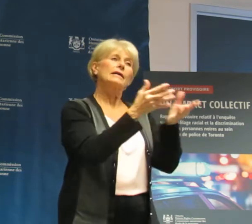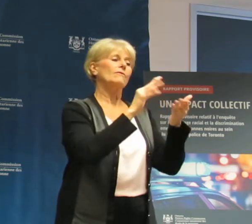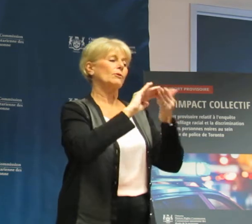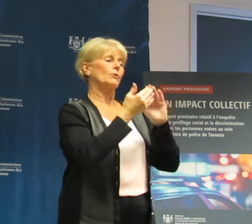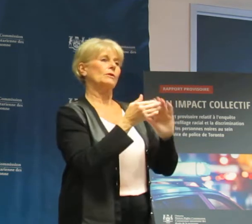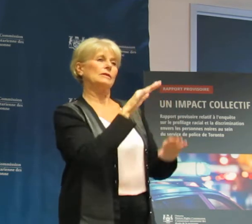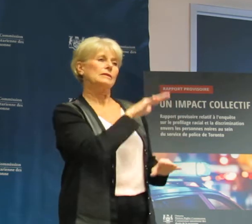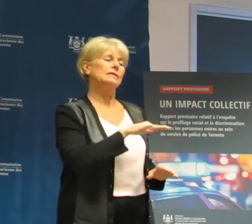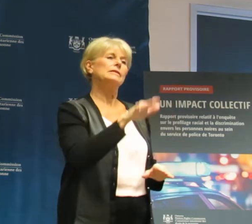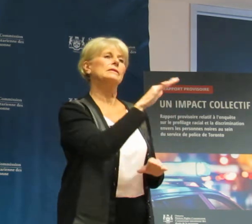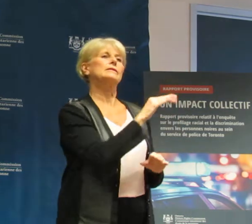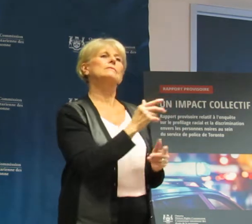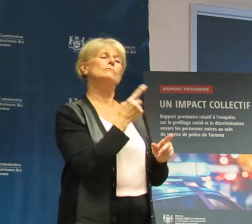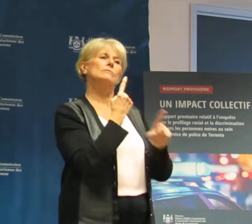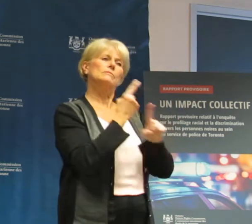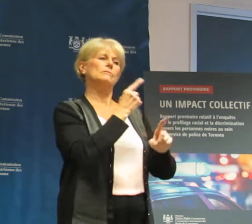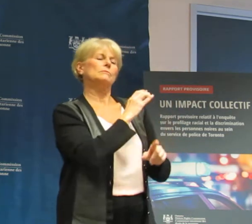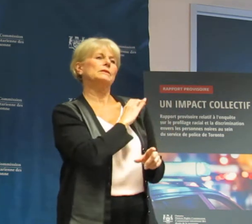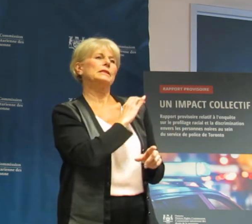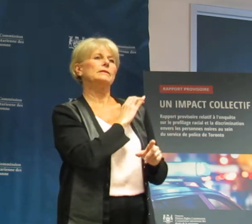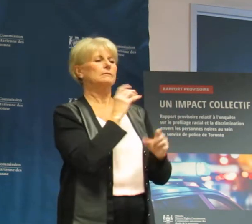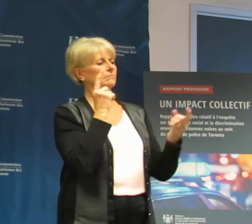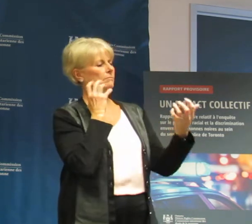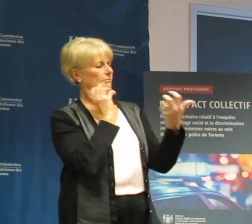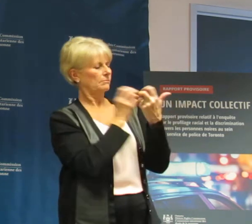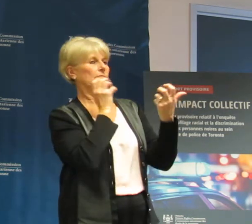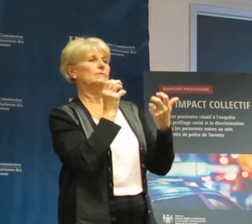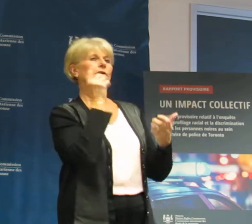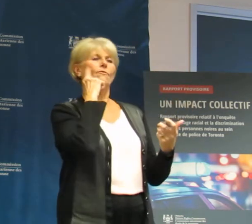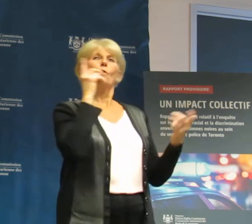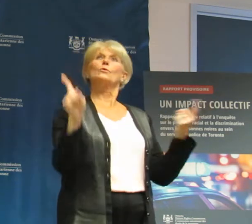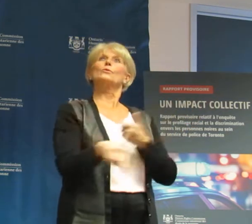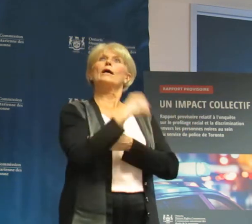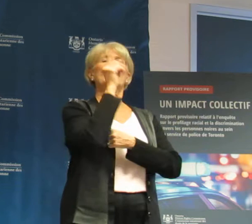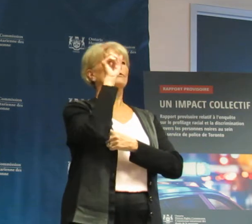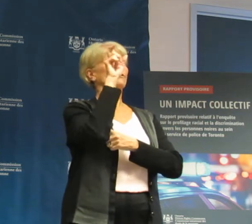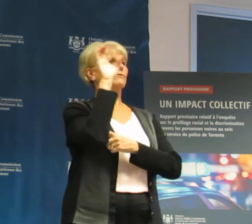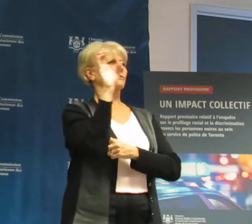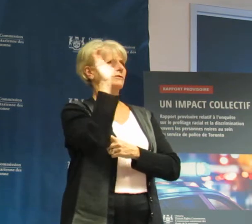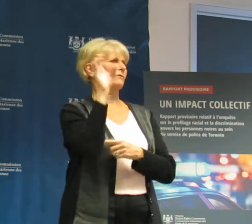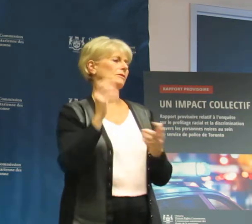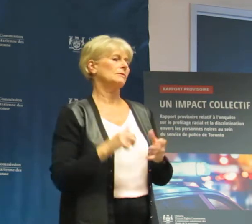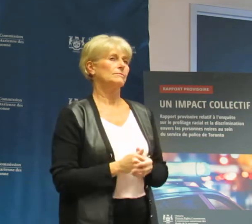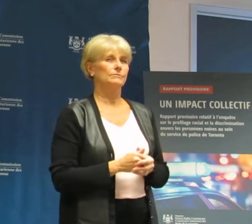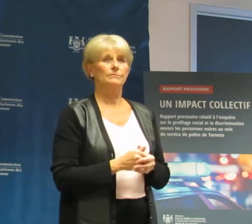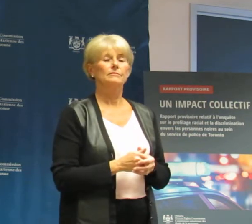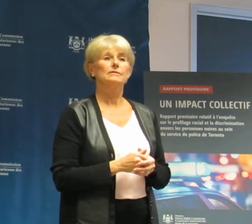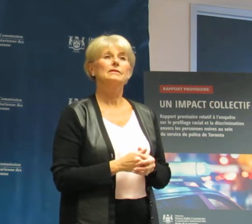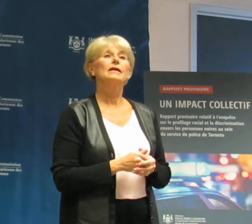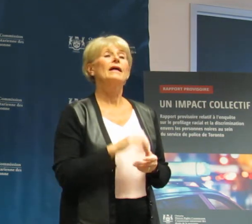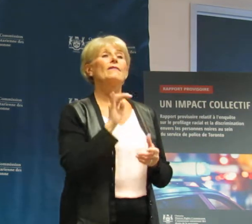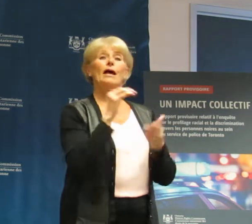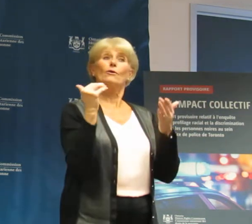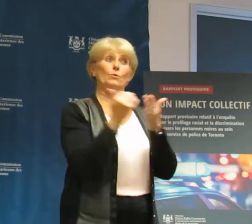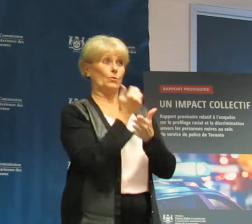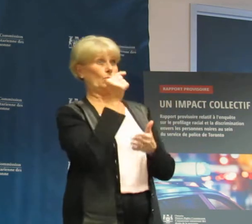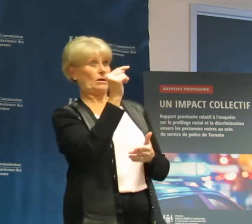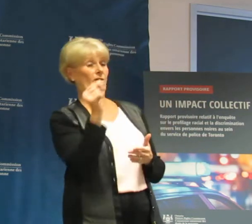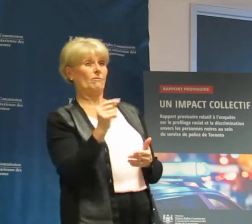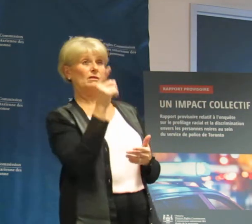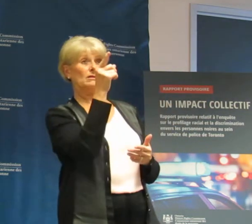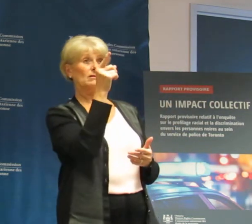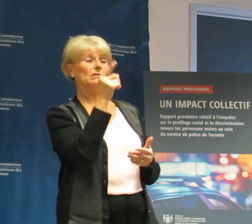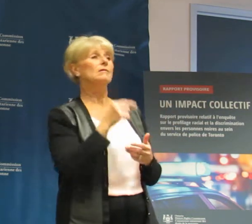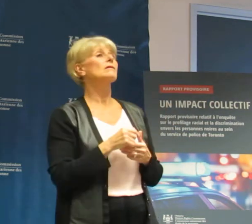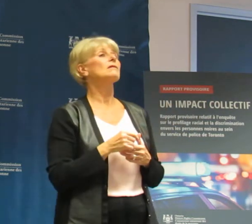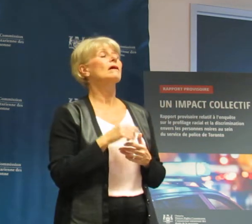communities the kind of policing that is right for the 21st century. And this new government has put